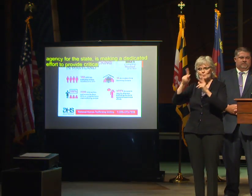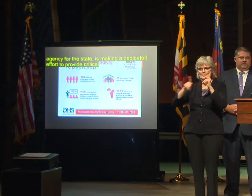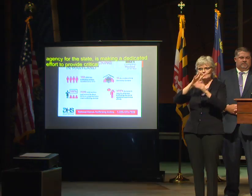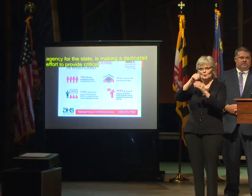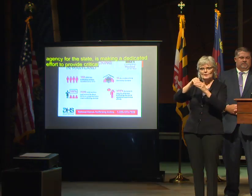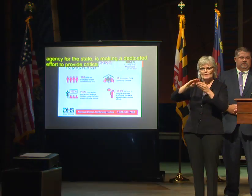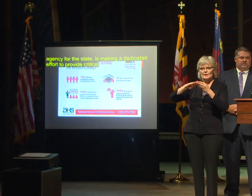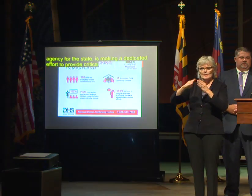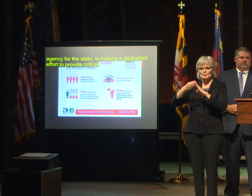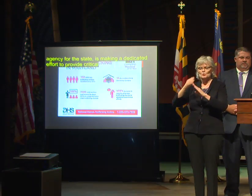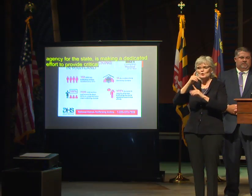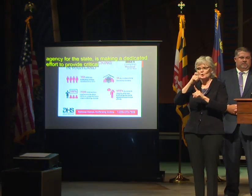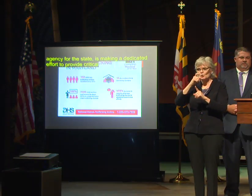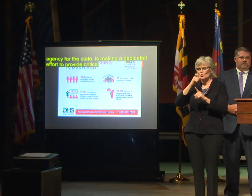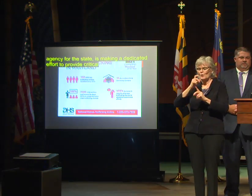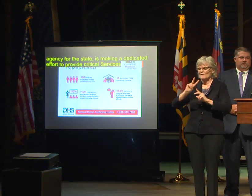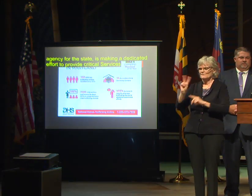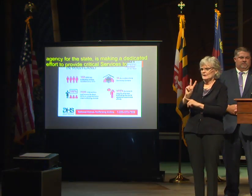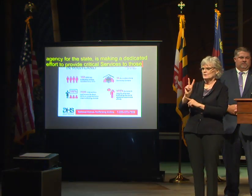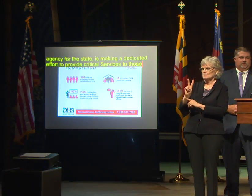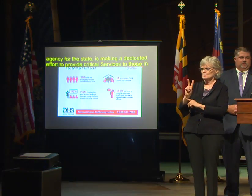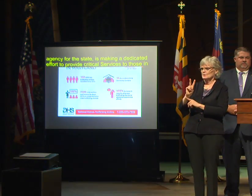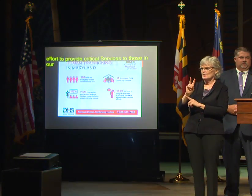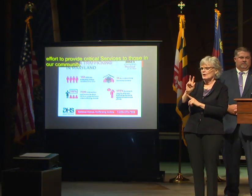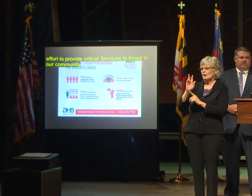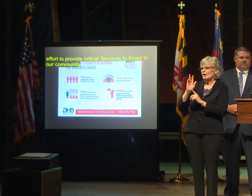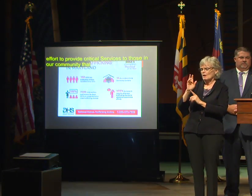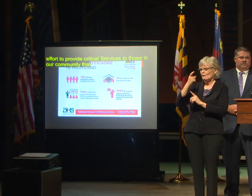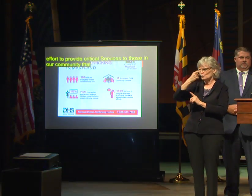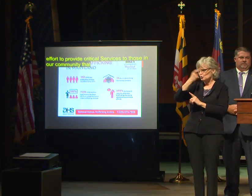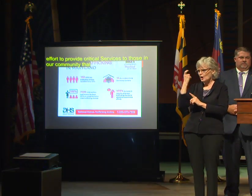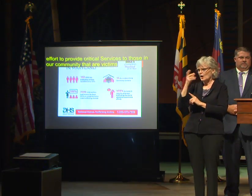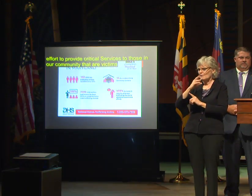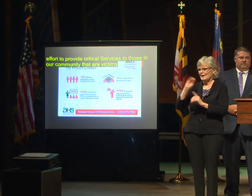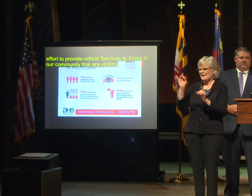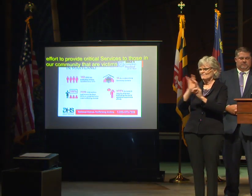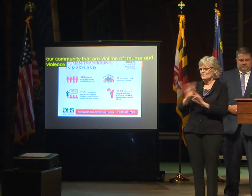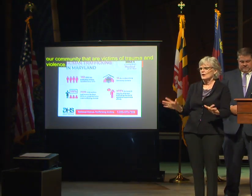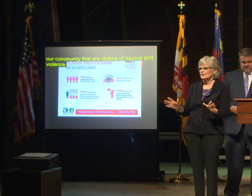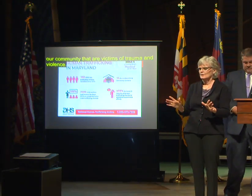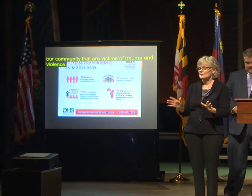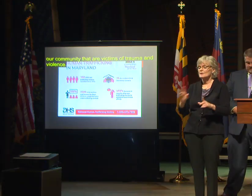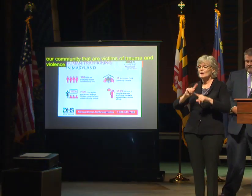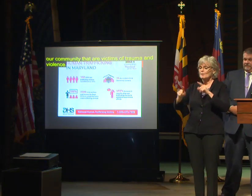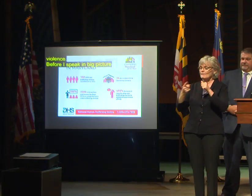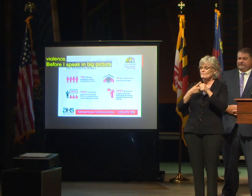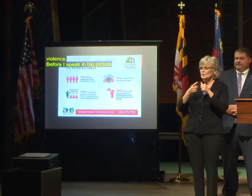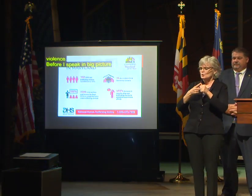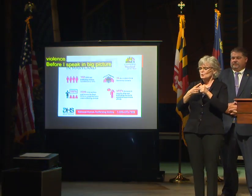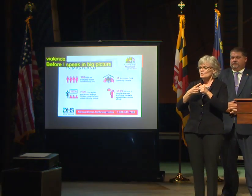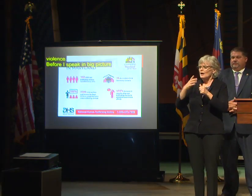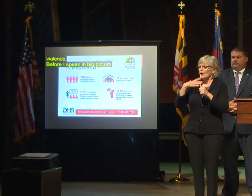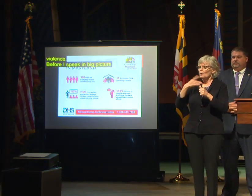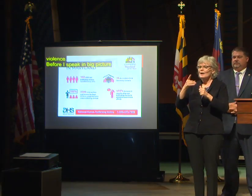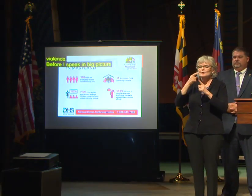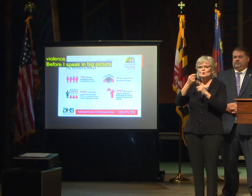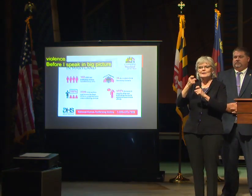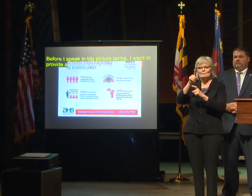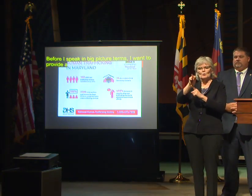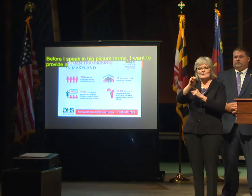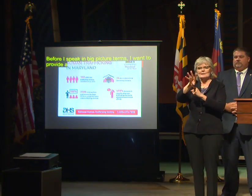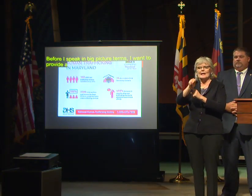community that are victims of trauma and violence. But before I speak in big picture terms, I want to provide a quick